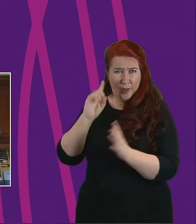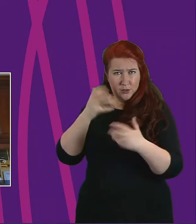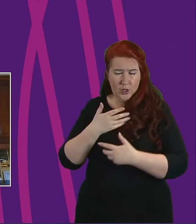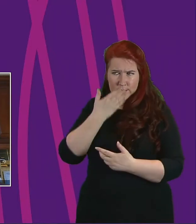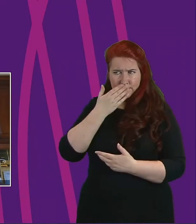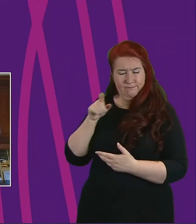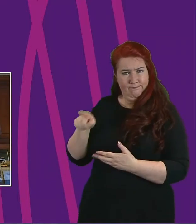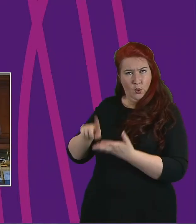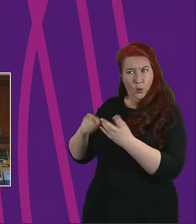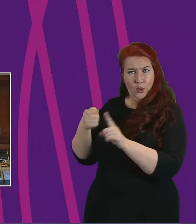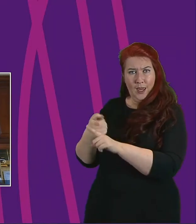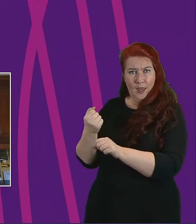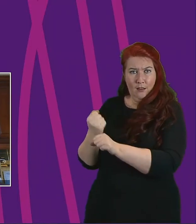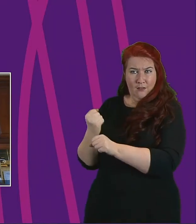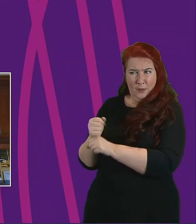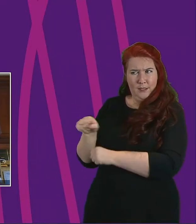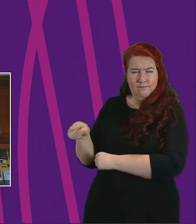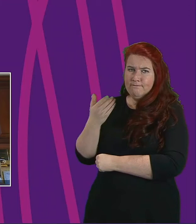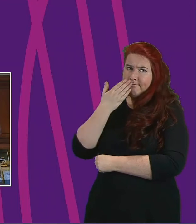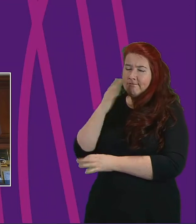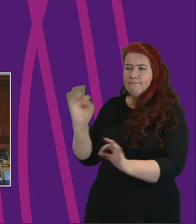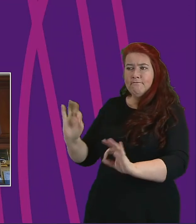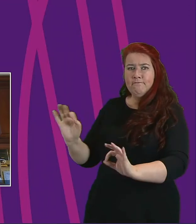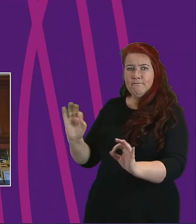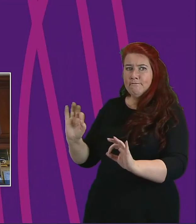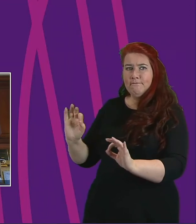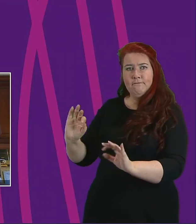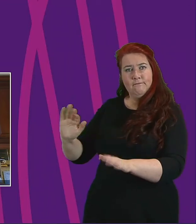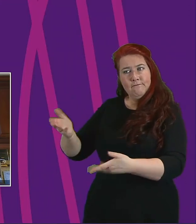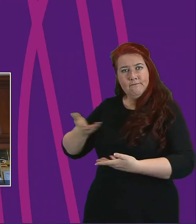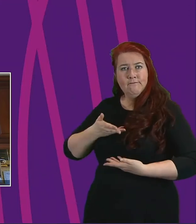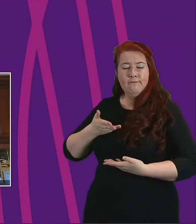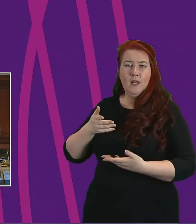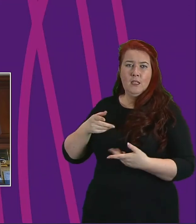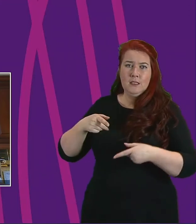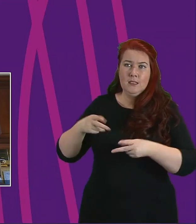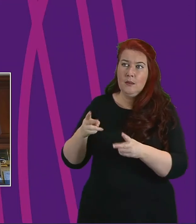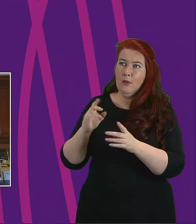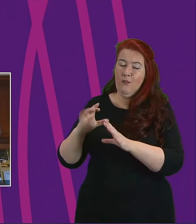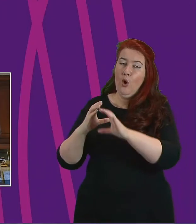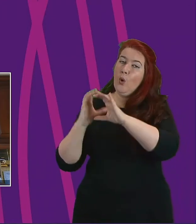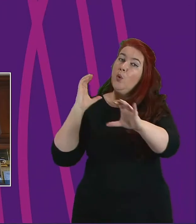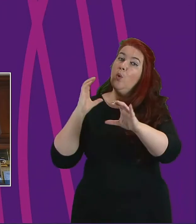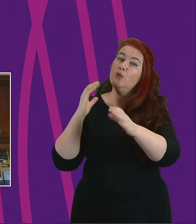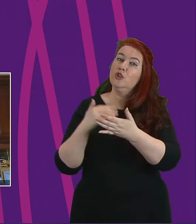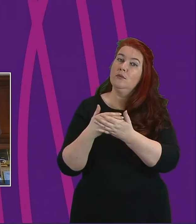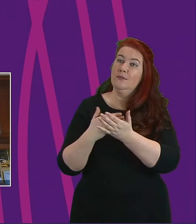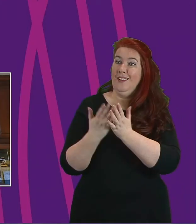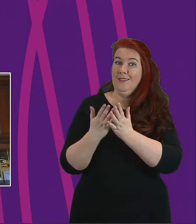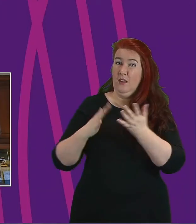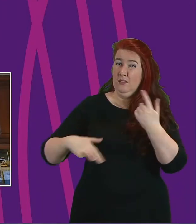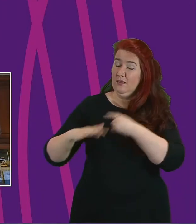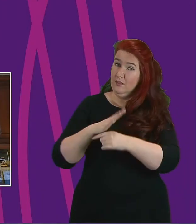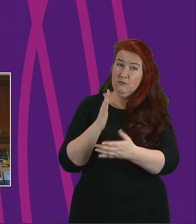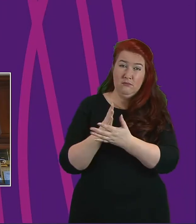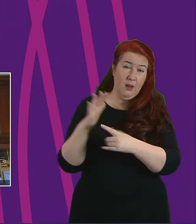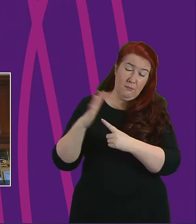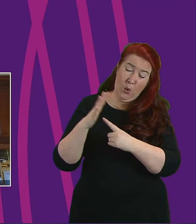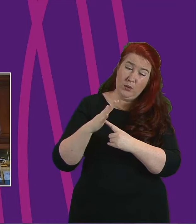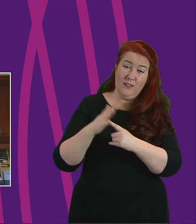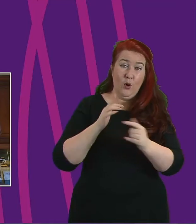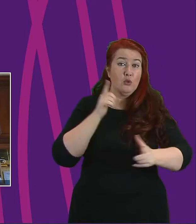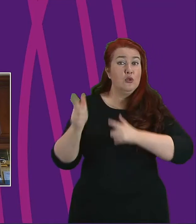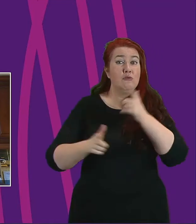up with a bespoke scheme to provide assistance for the coach sector, who are so important for the tourism